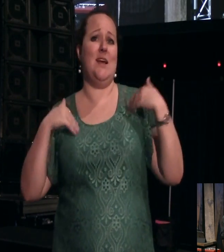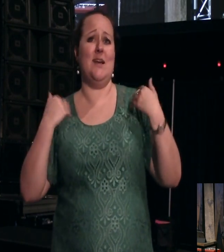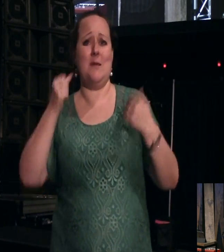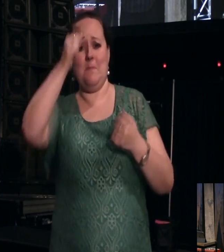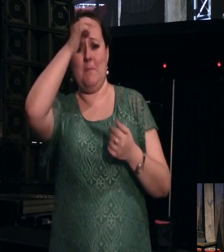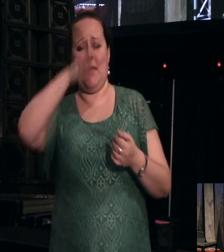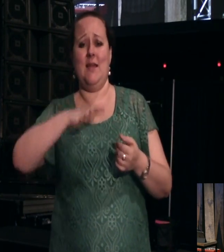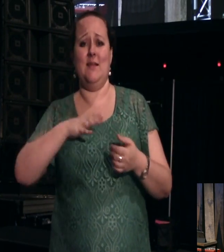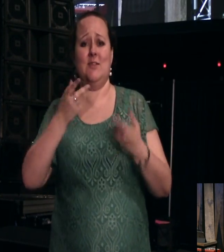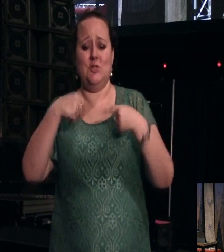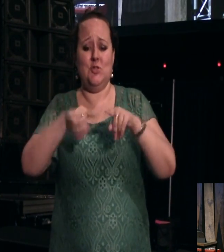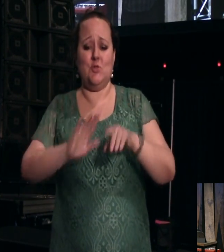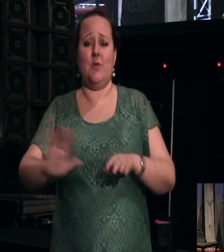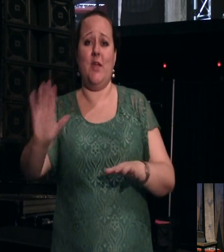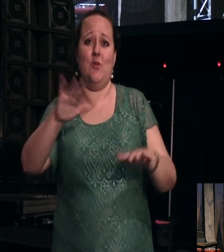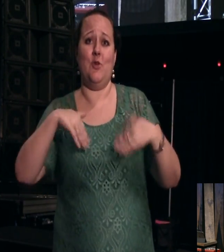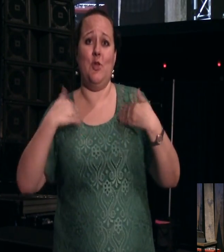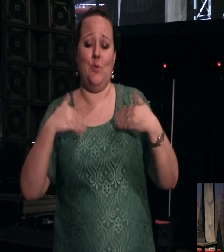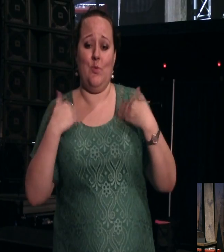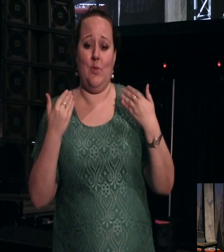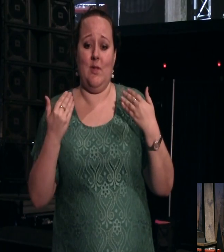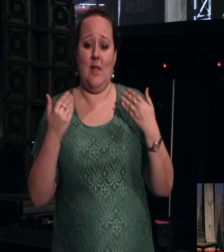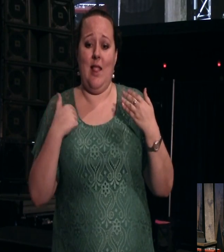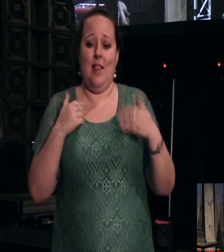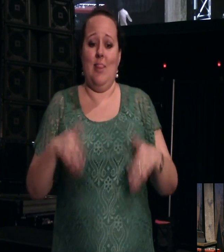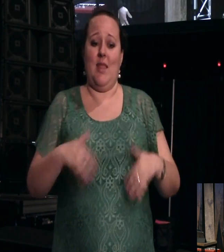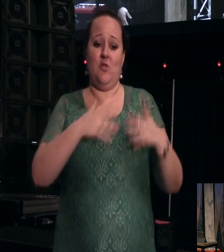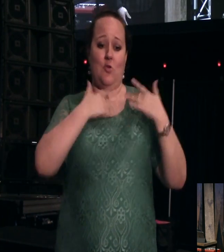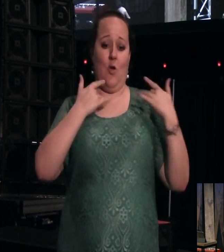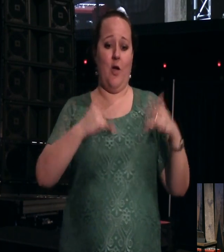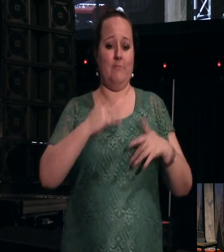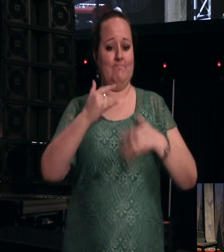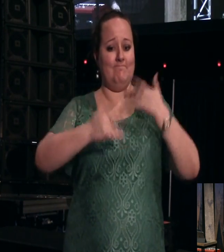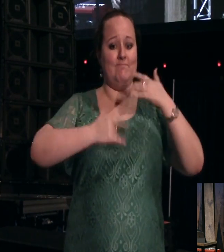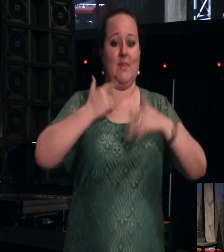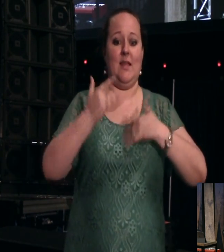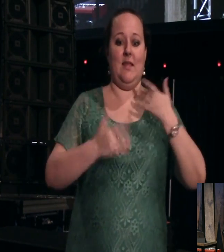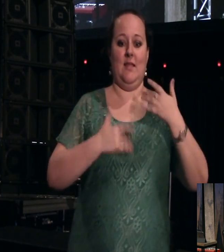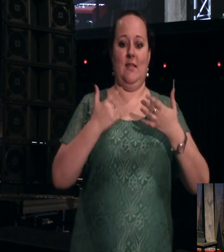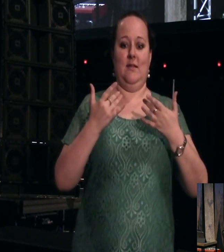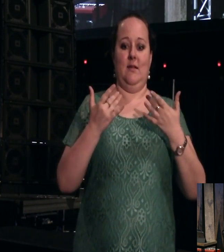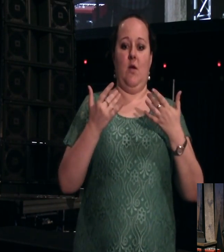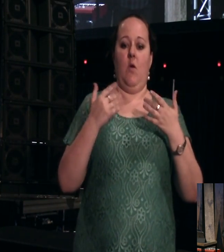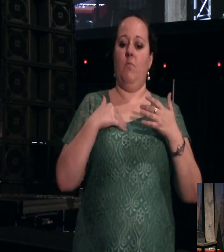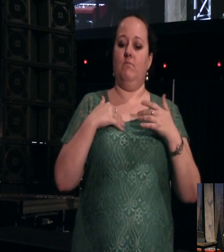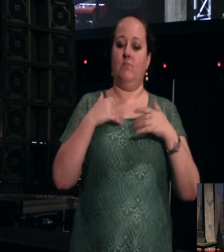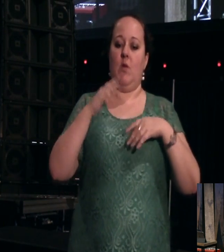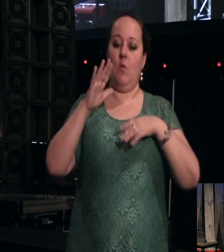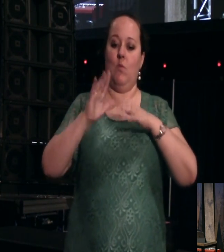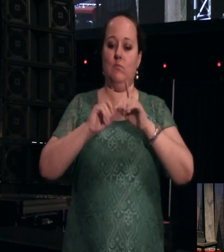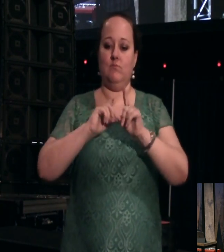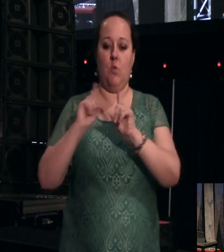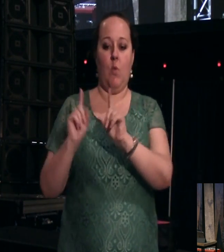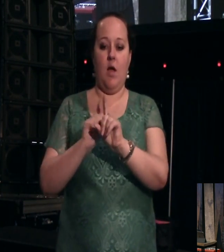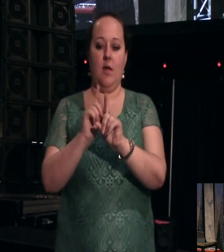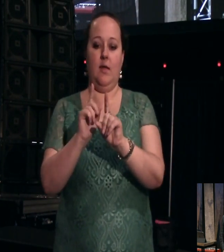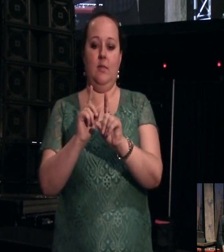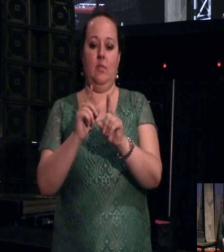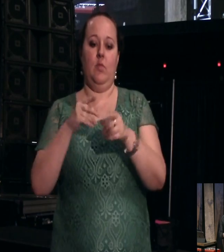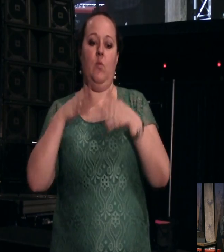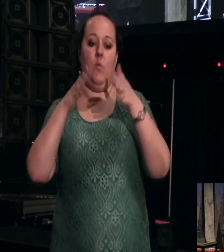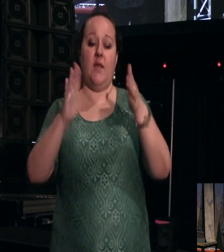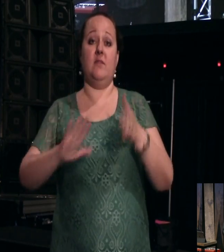9 and 10. He says, "Rejoice, O young man, in your youth, and let your heart cheer you in the days of your